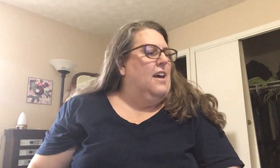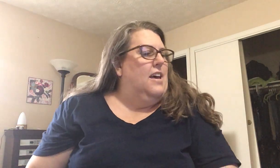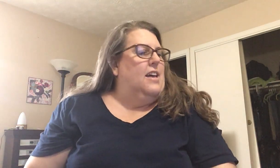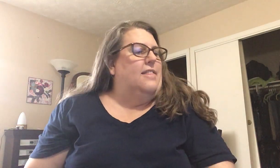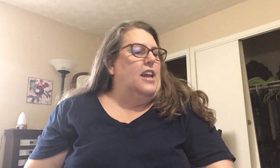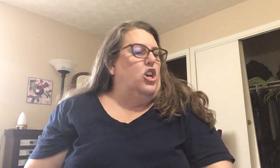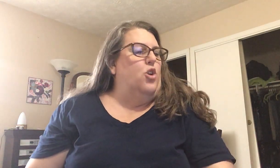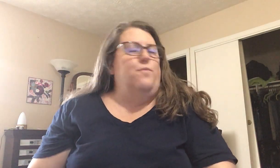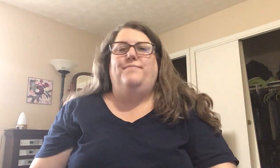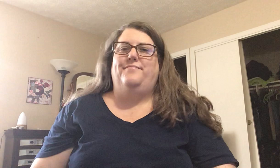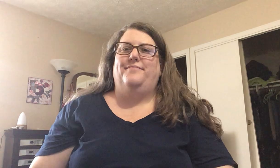Thank you.